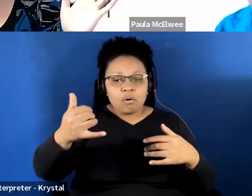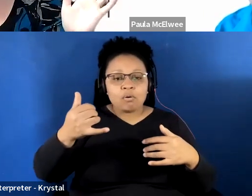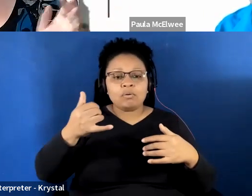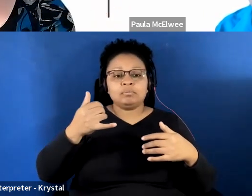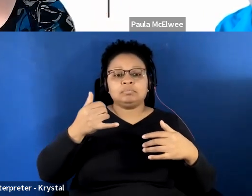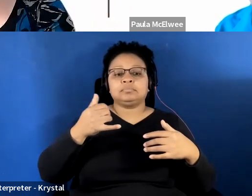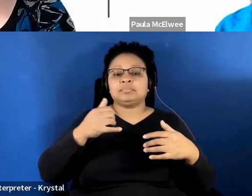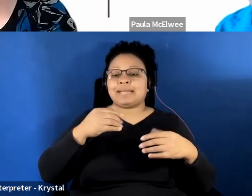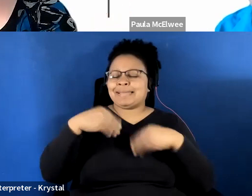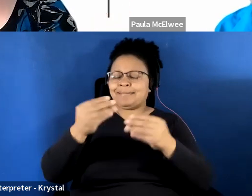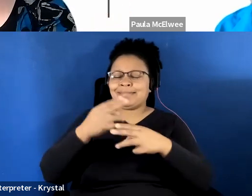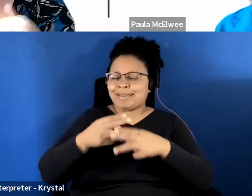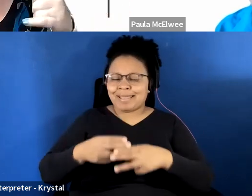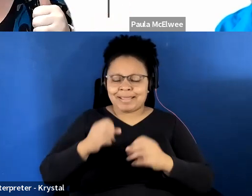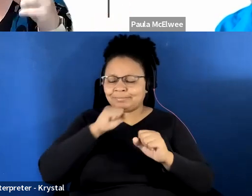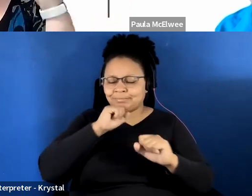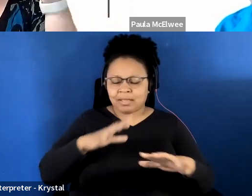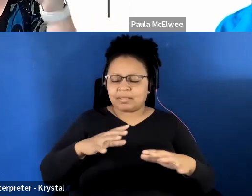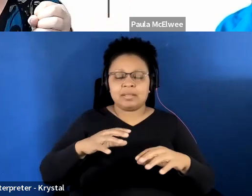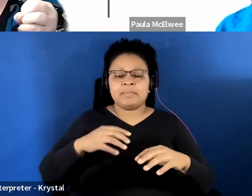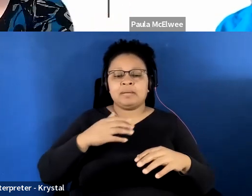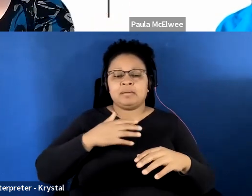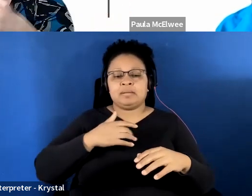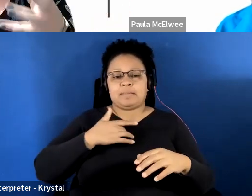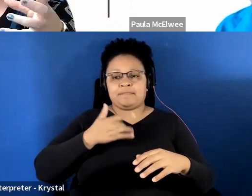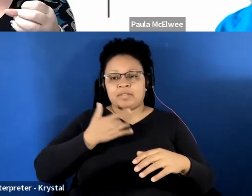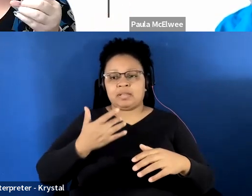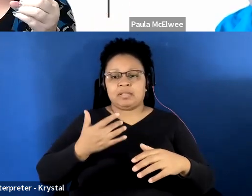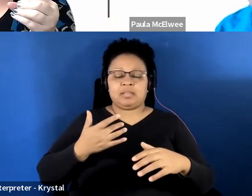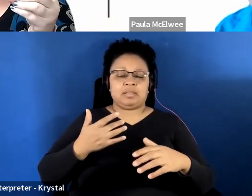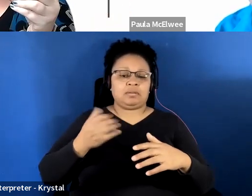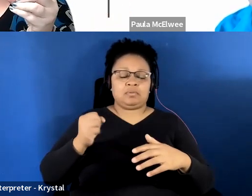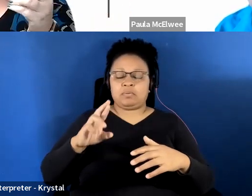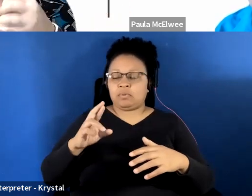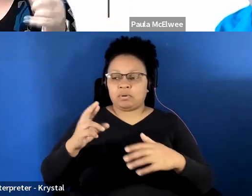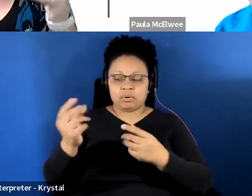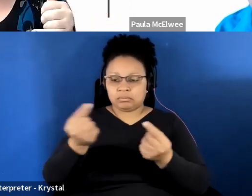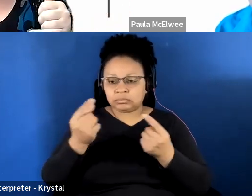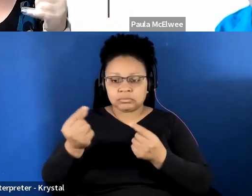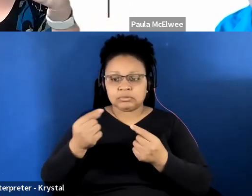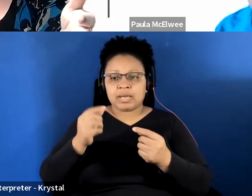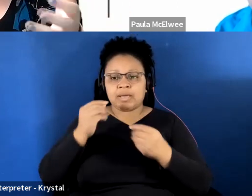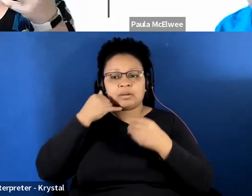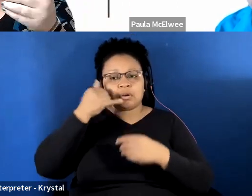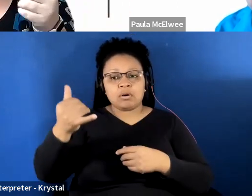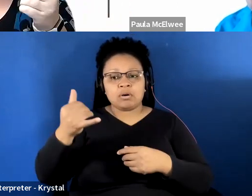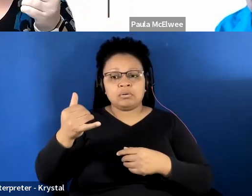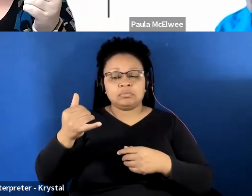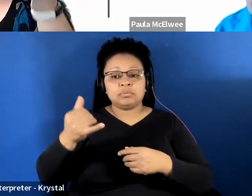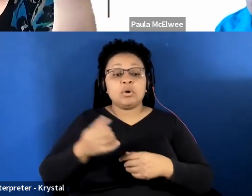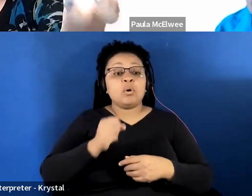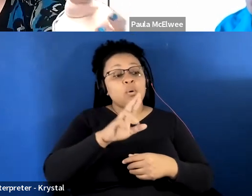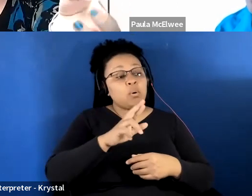I'm never going to see again in my life. Or if the person's in crisis, especially if I have a work phone, I call the number with the